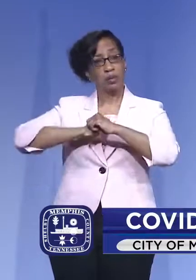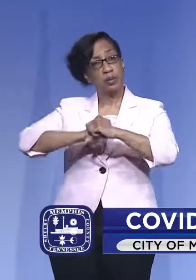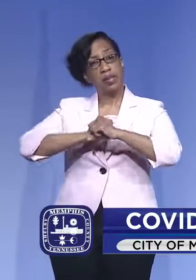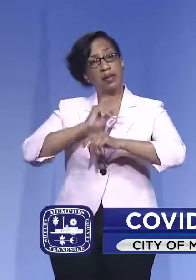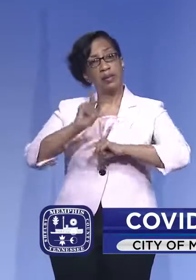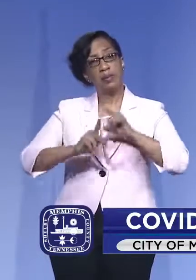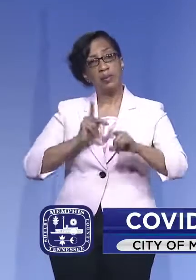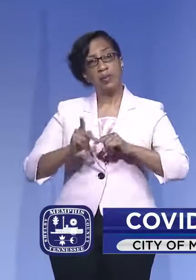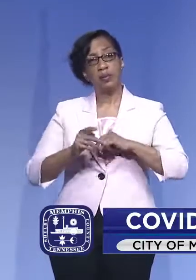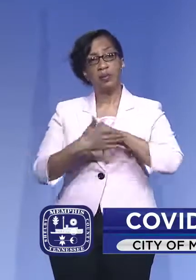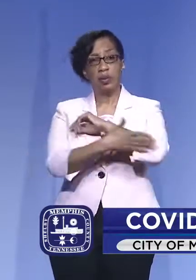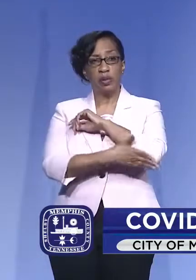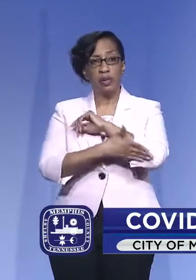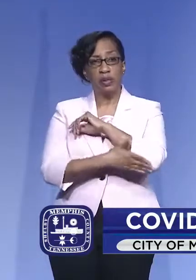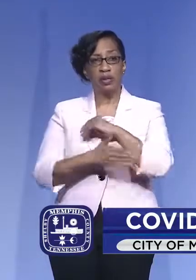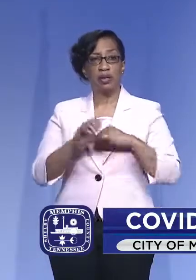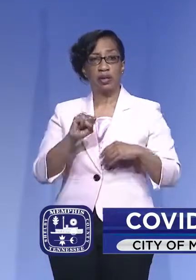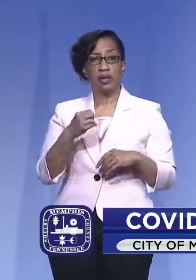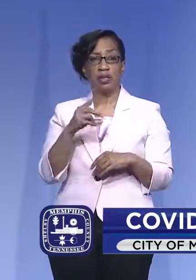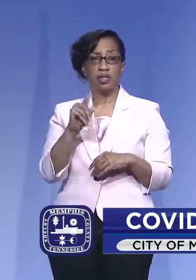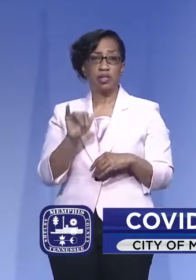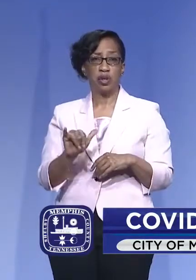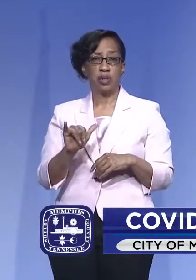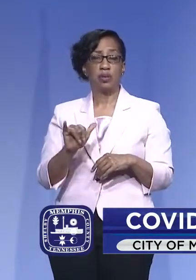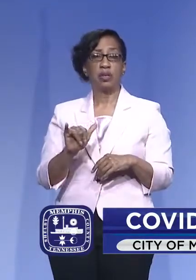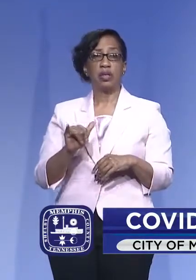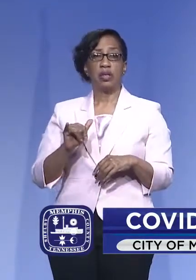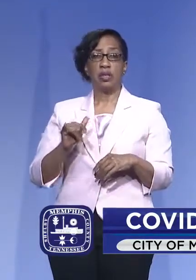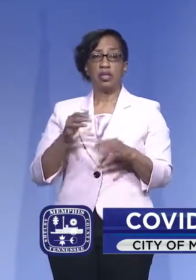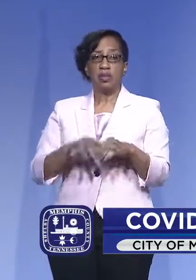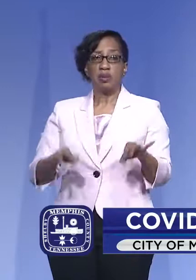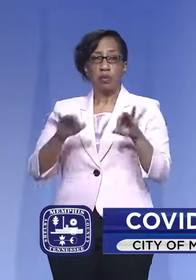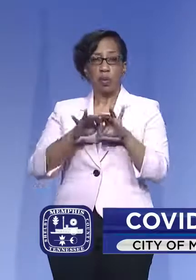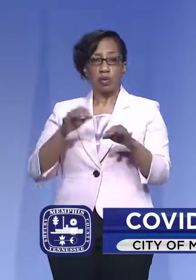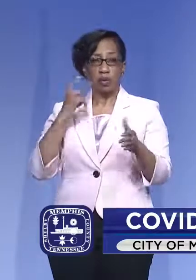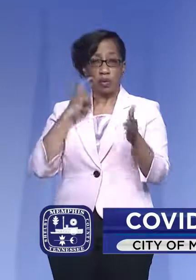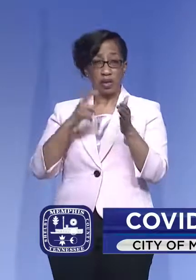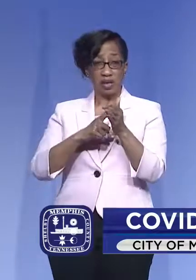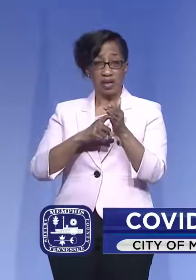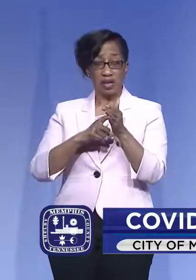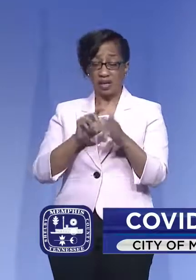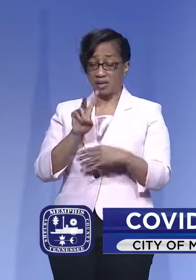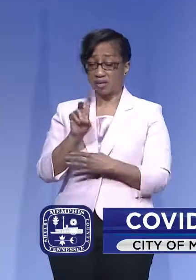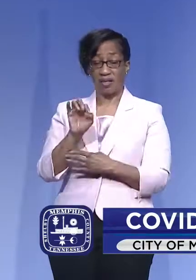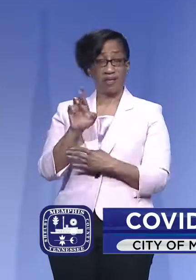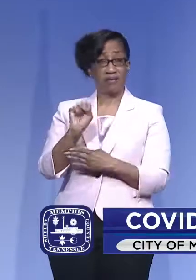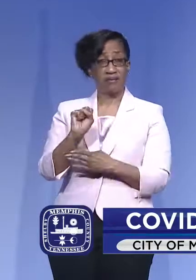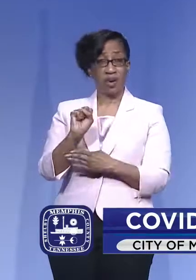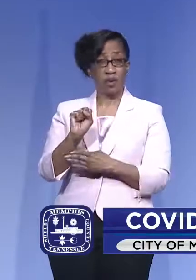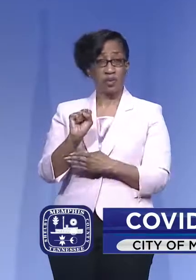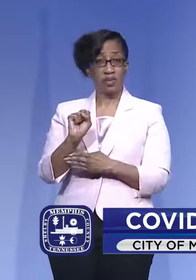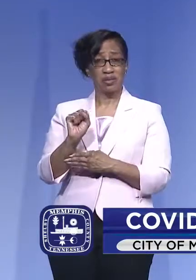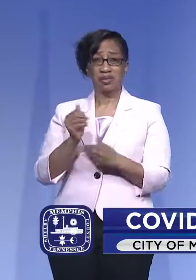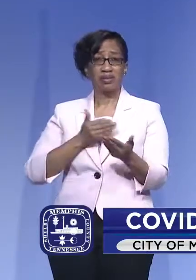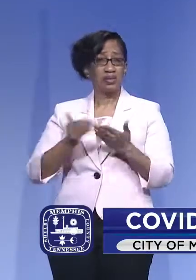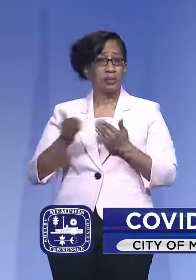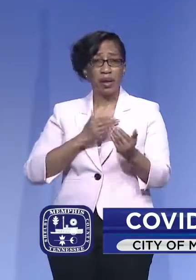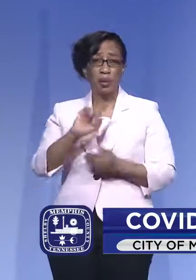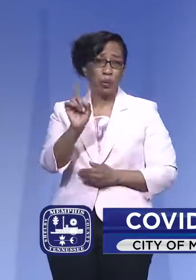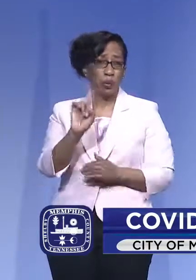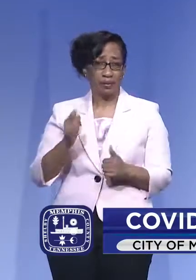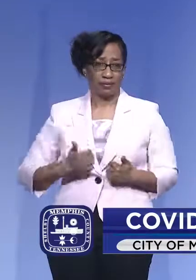County is we want to recognize that the virus knows no boundaries, knows no borders.